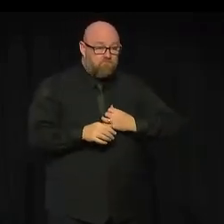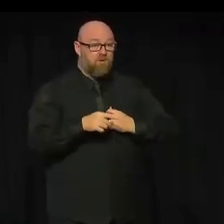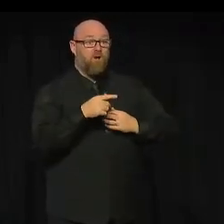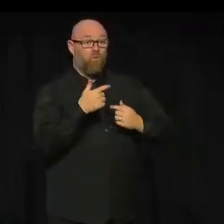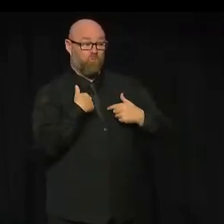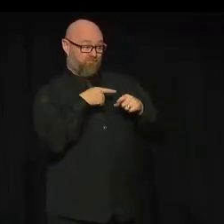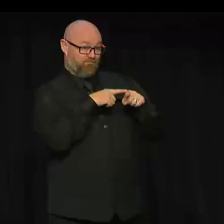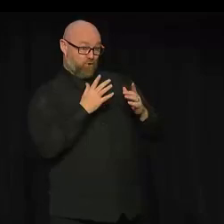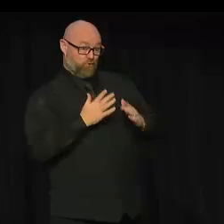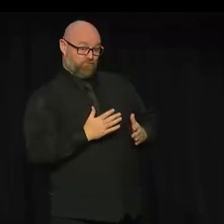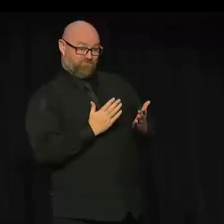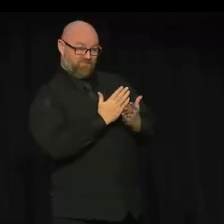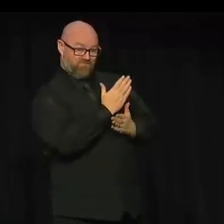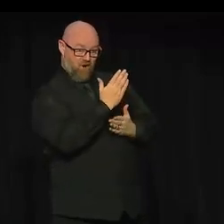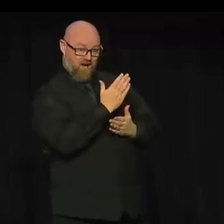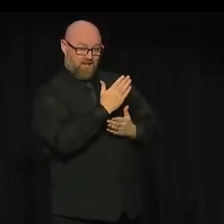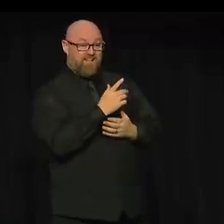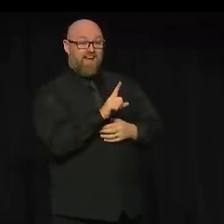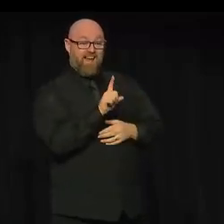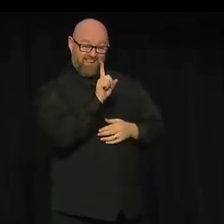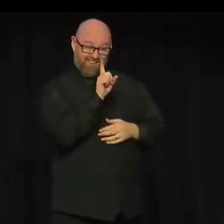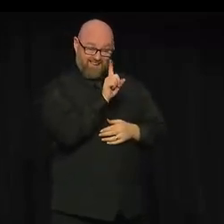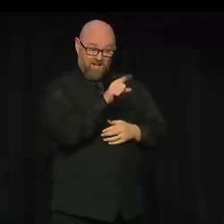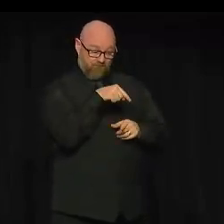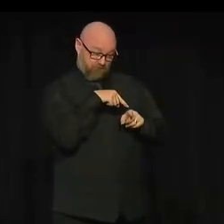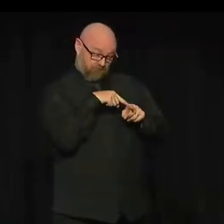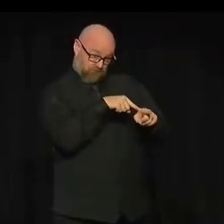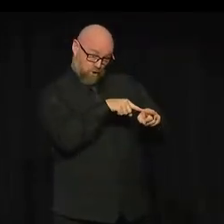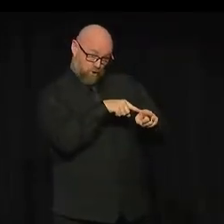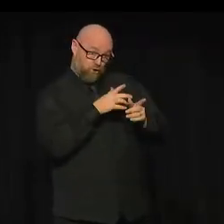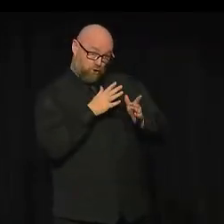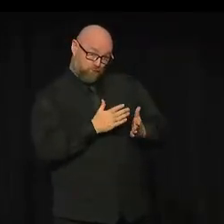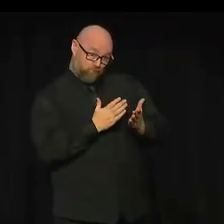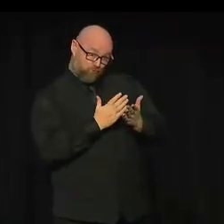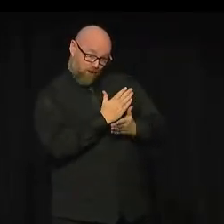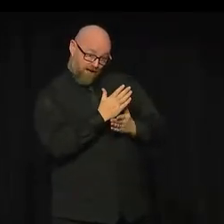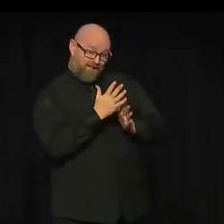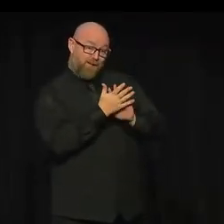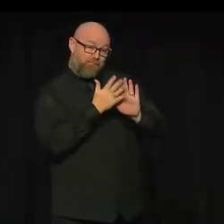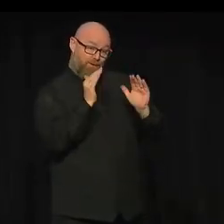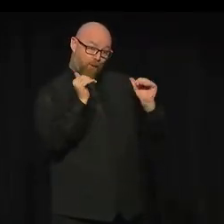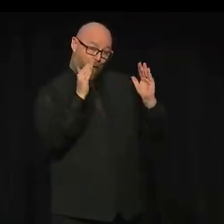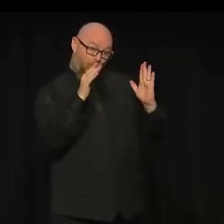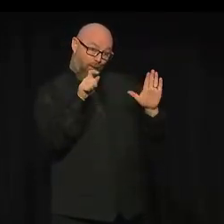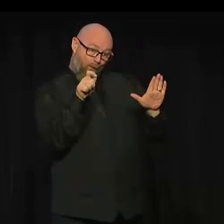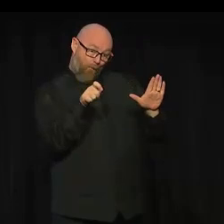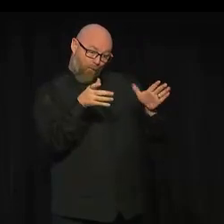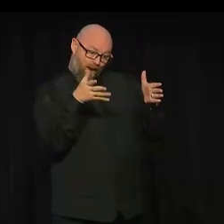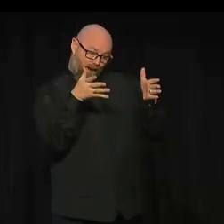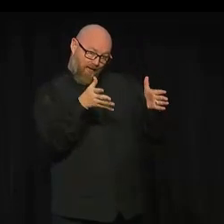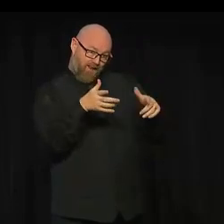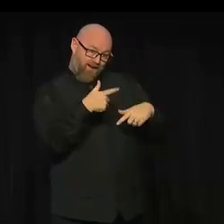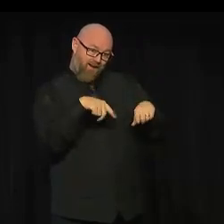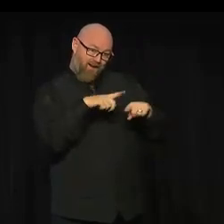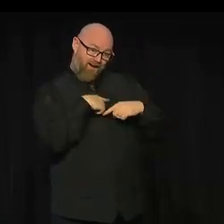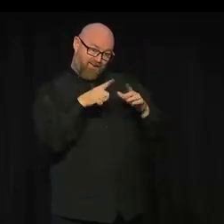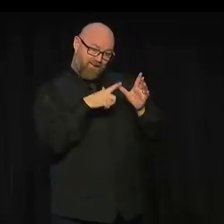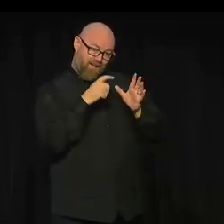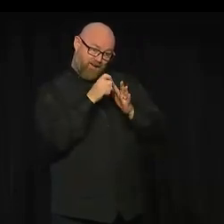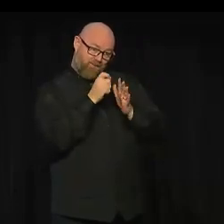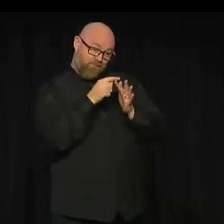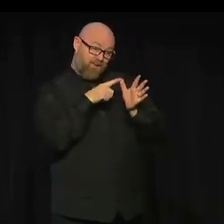alone, I hasten to add, that the High Court has granted us leave to appeal, and that appeal will be heard in coming months.